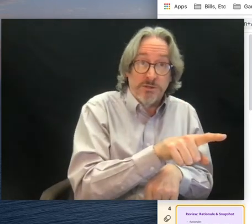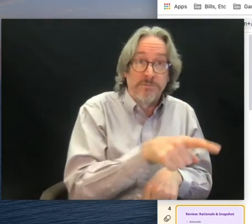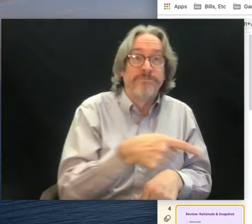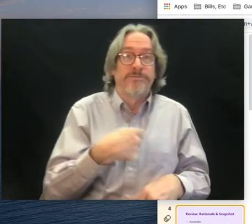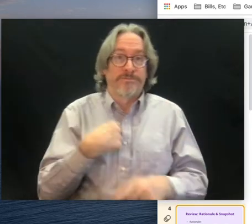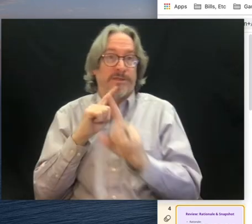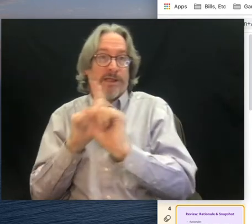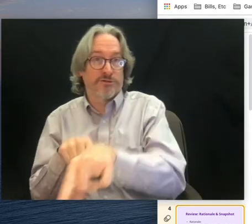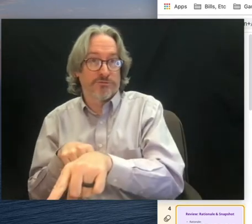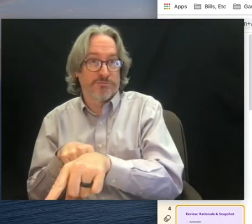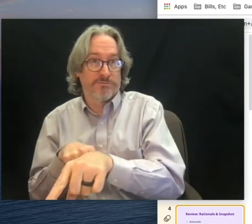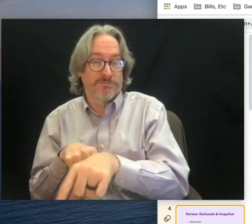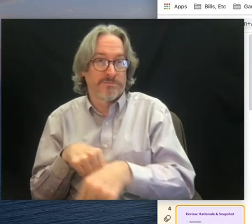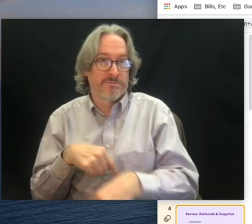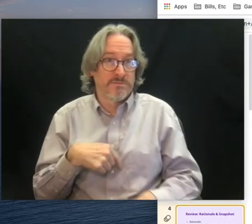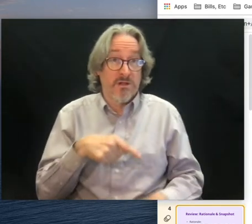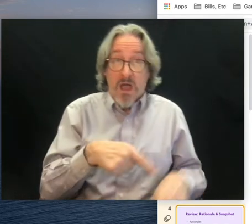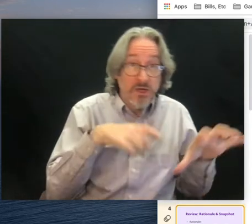question.